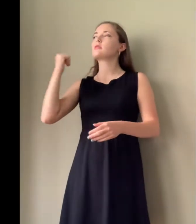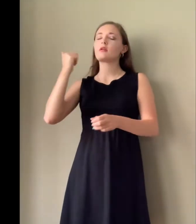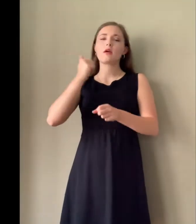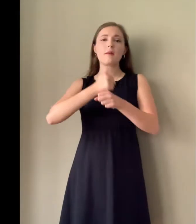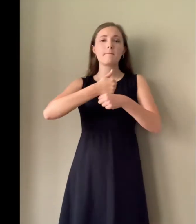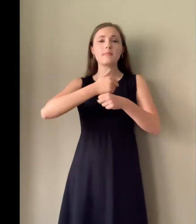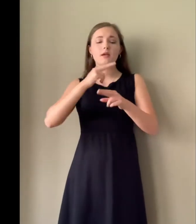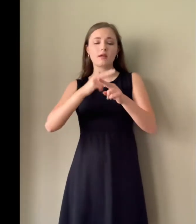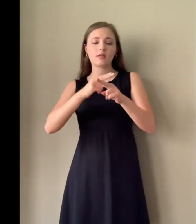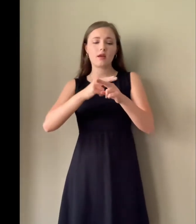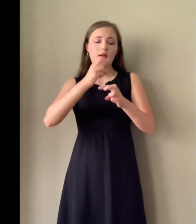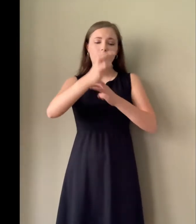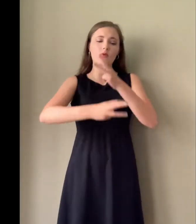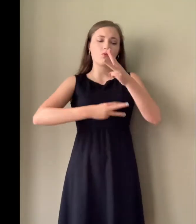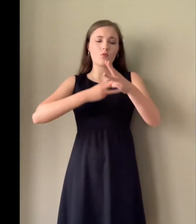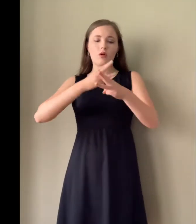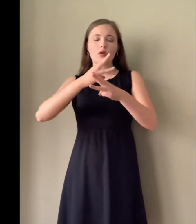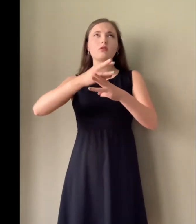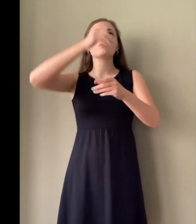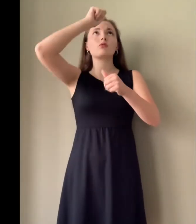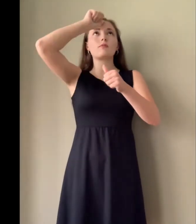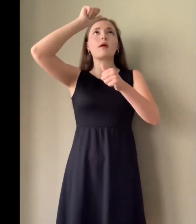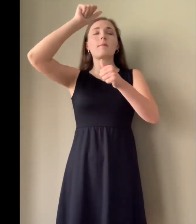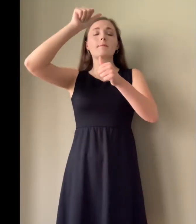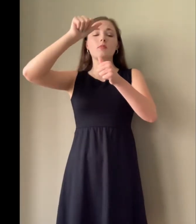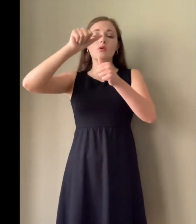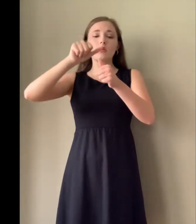else. Make a name the world